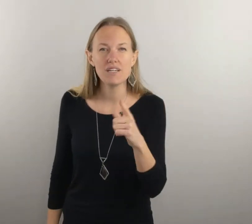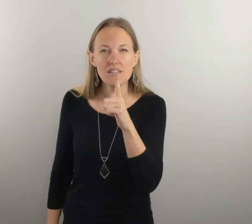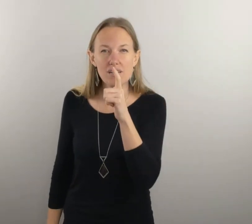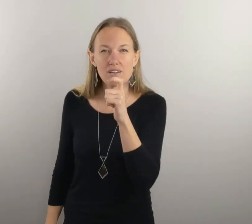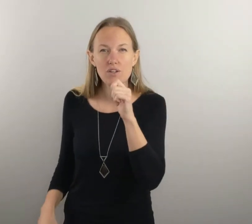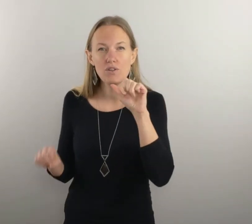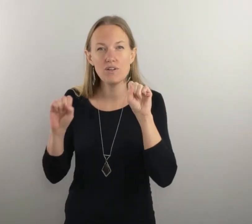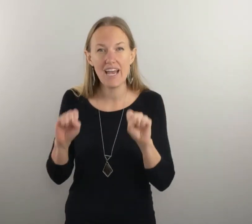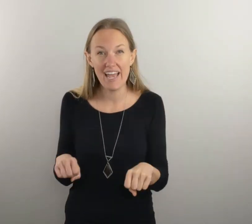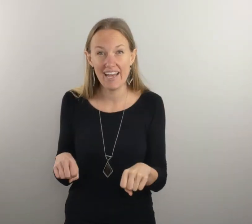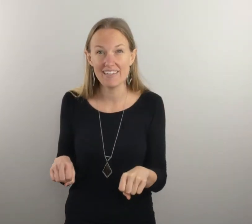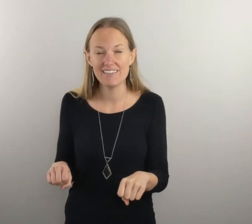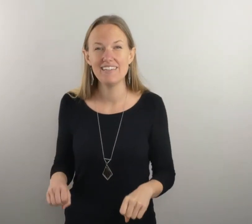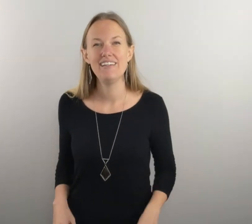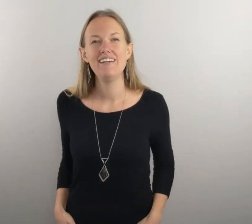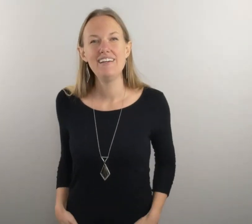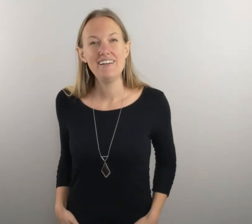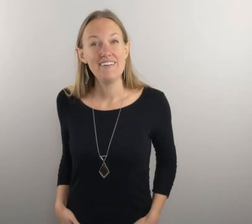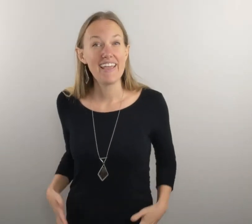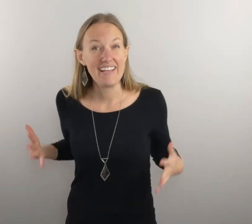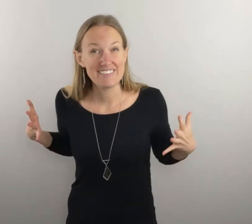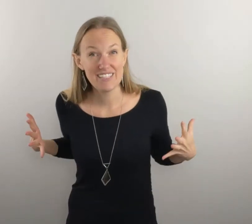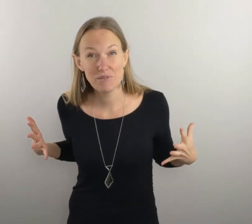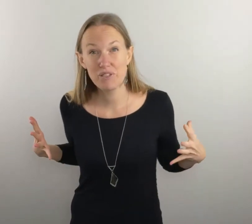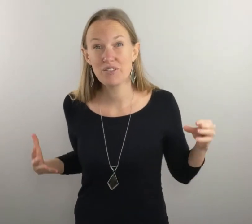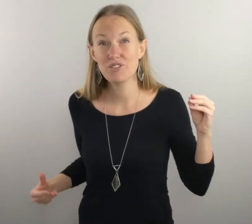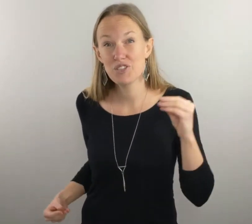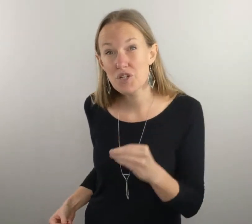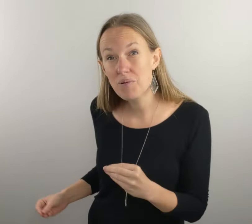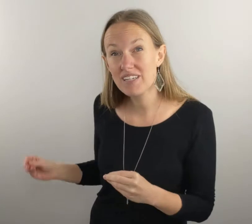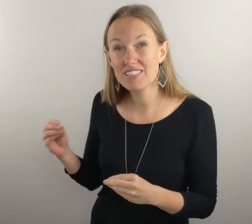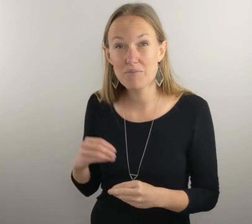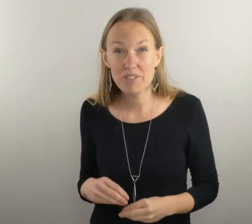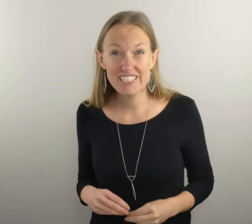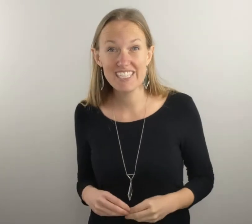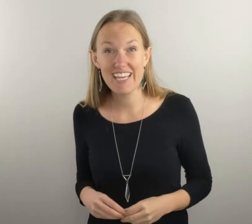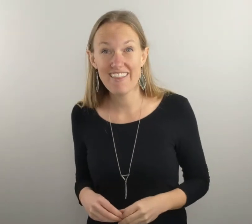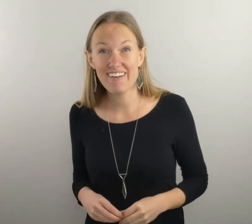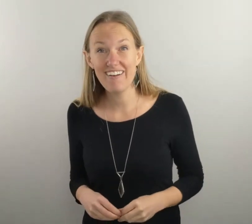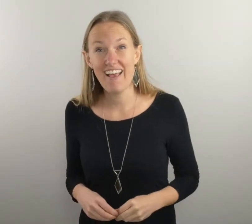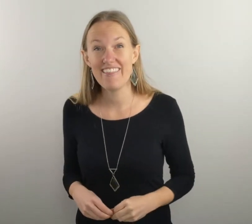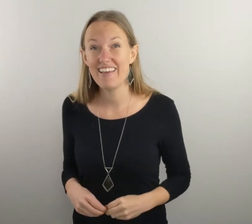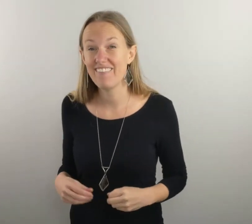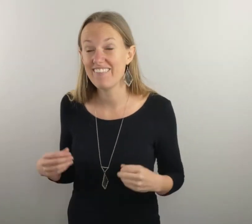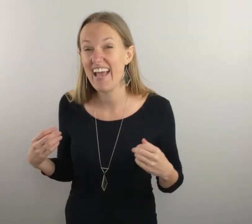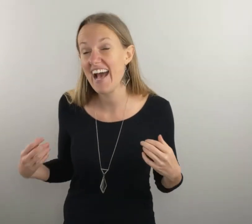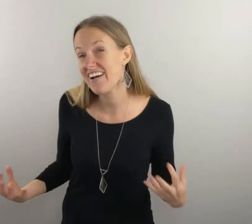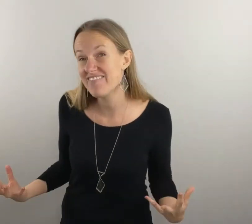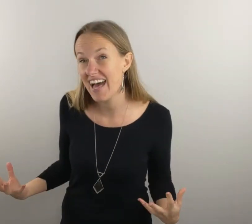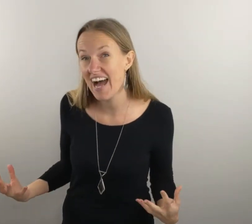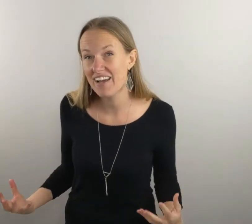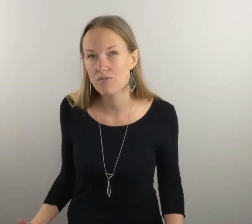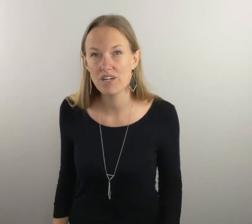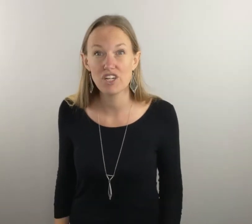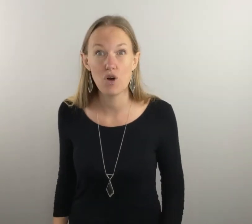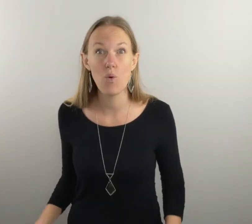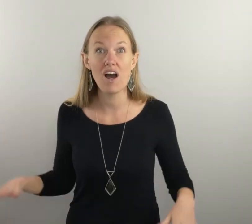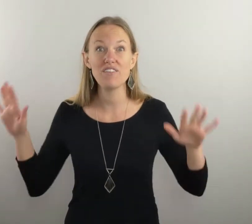one who can. Okay, so let's put those two parts of the bridge together, and then when we have that, we are going to walk through